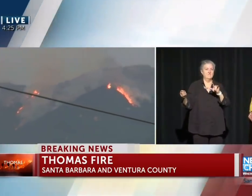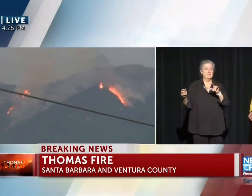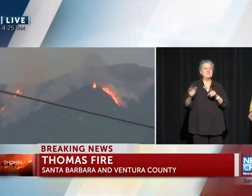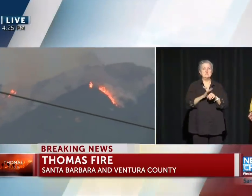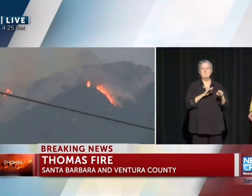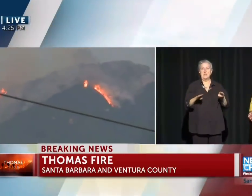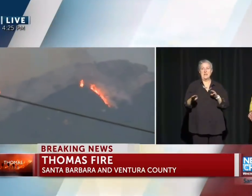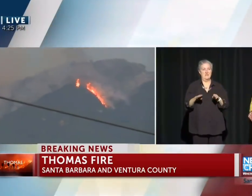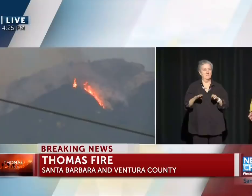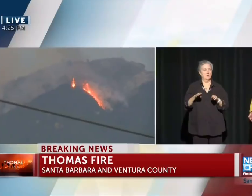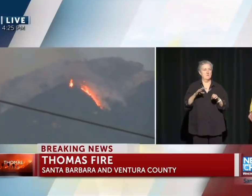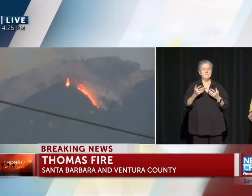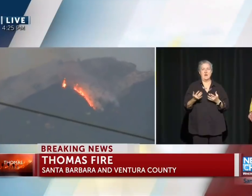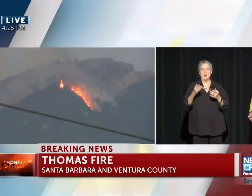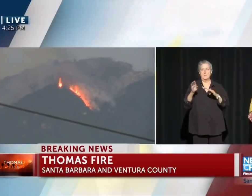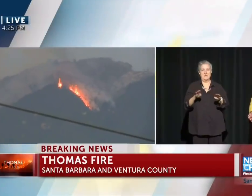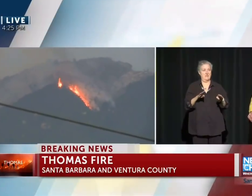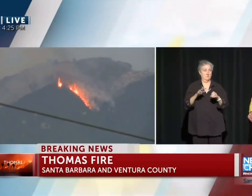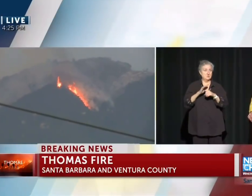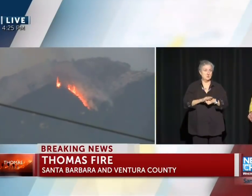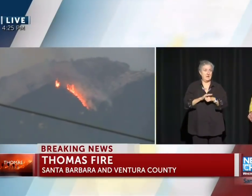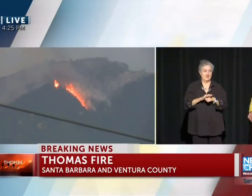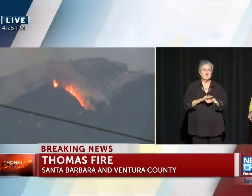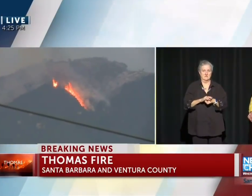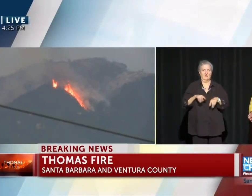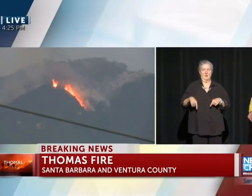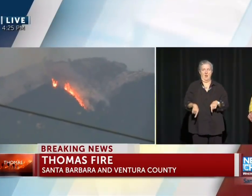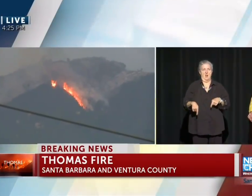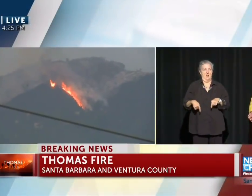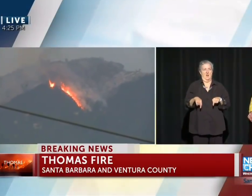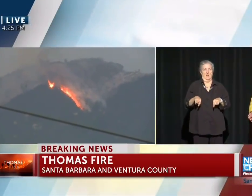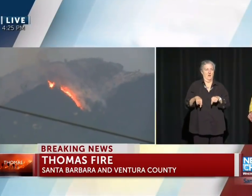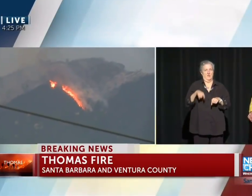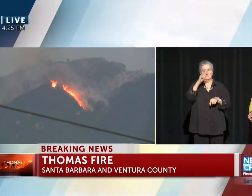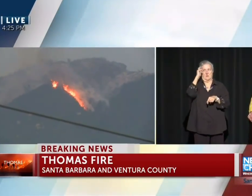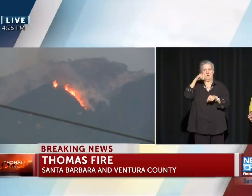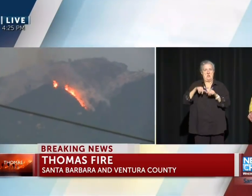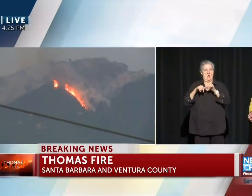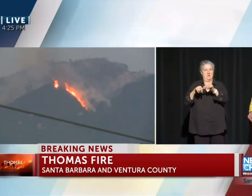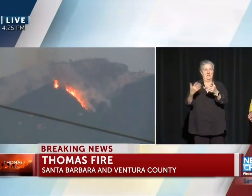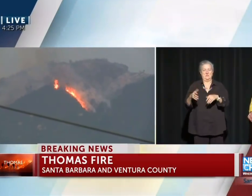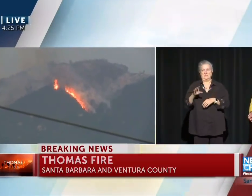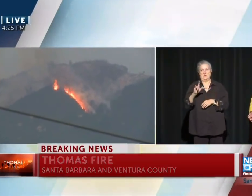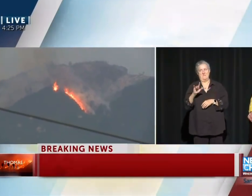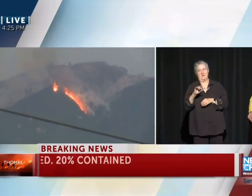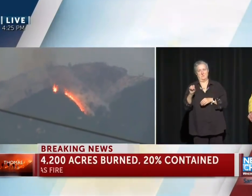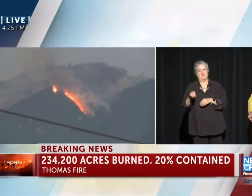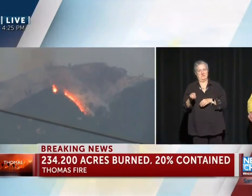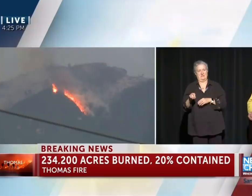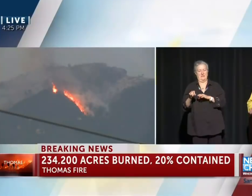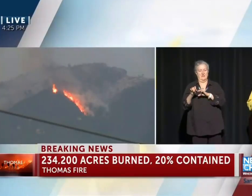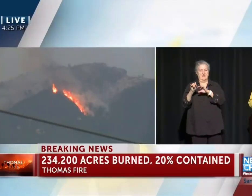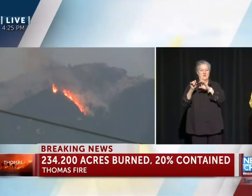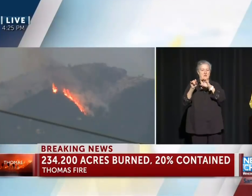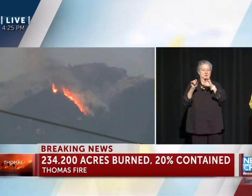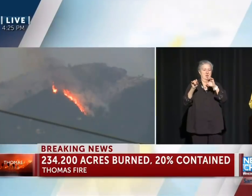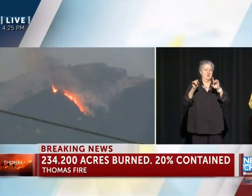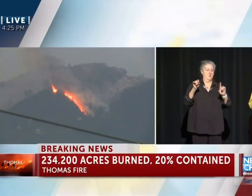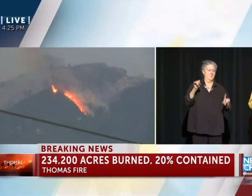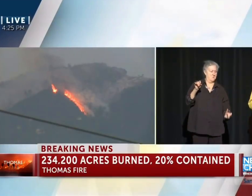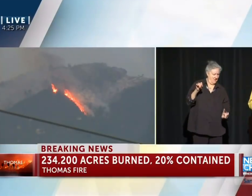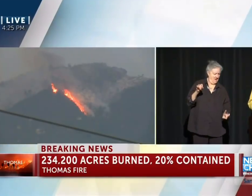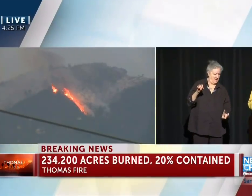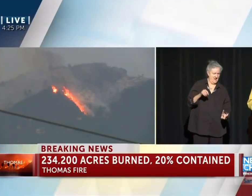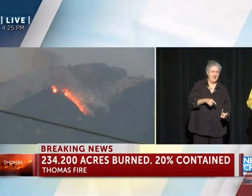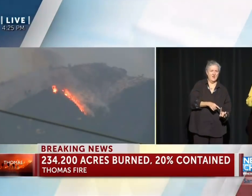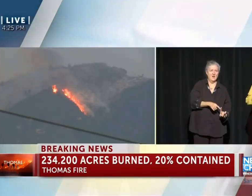to get very active, and we get nervous as firefighters, and that's usually all summer long in Santa Barbara, especially in the backcountry.